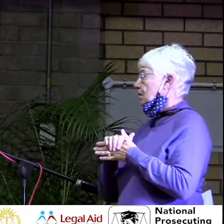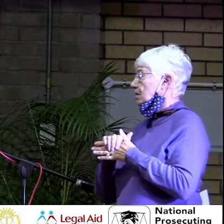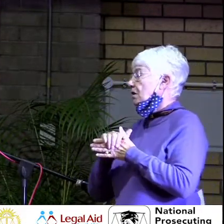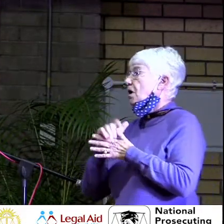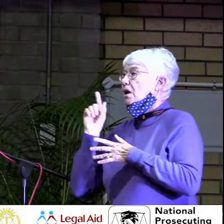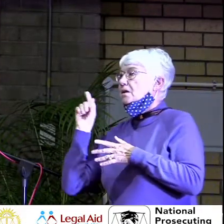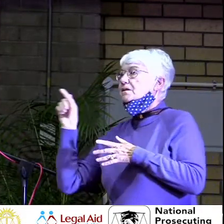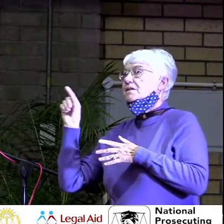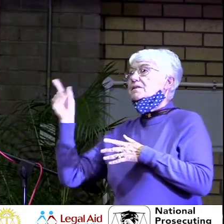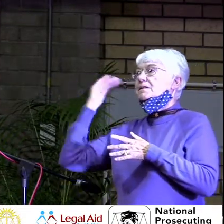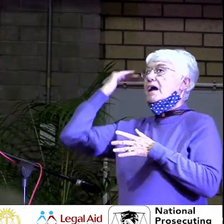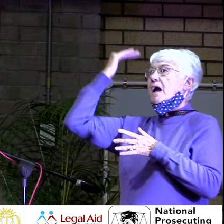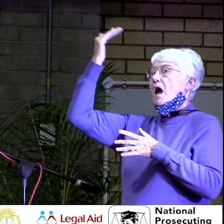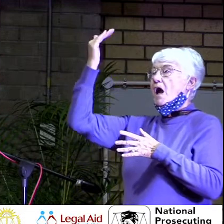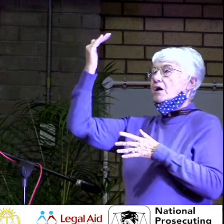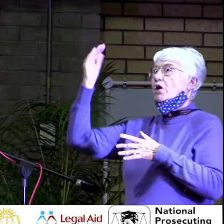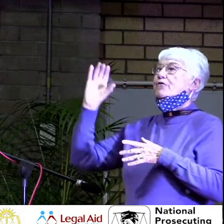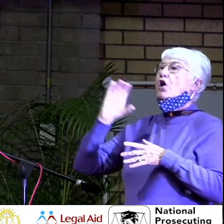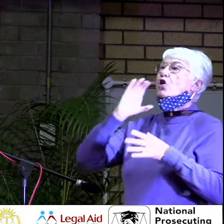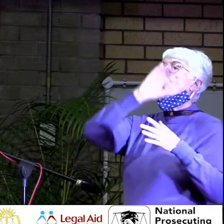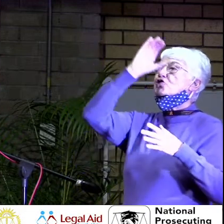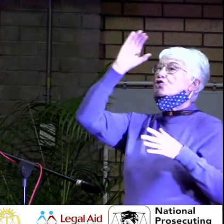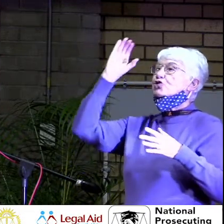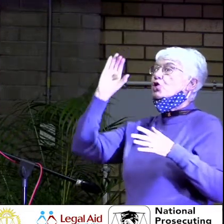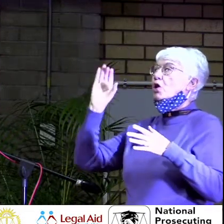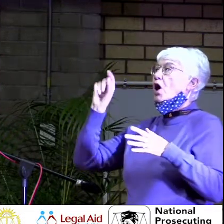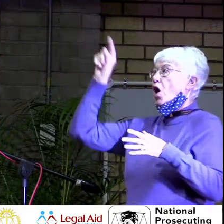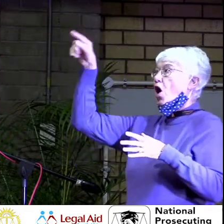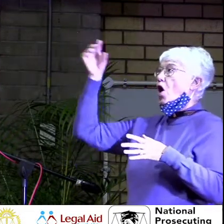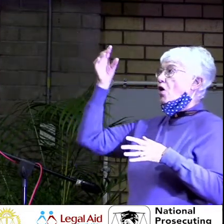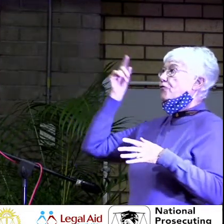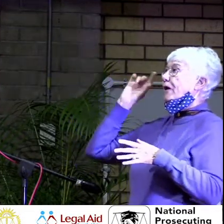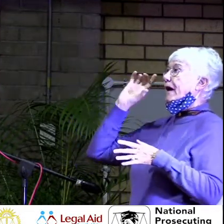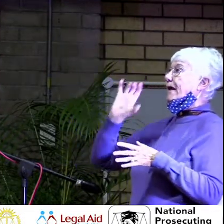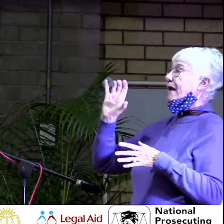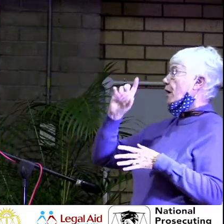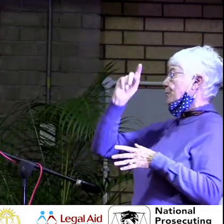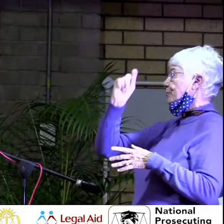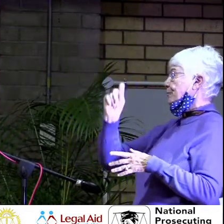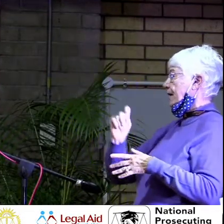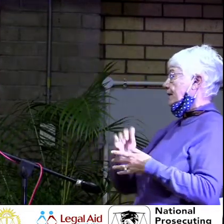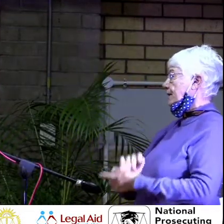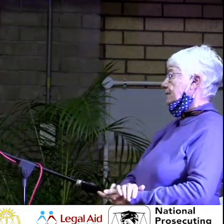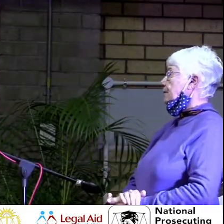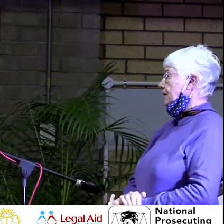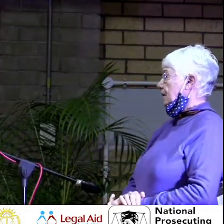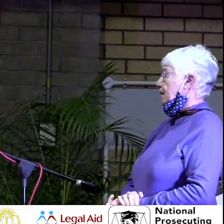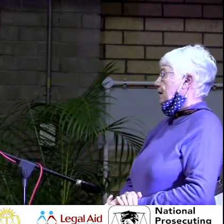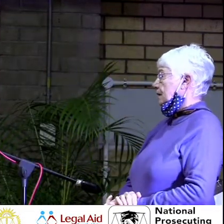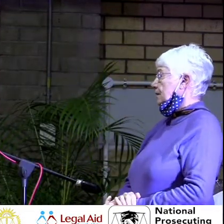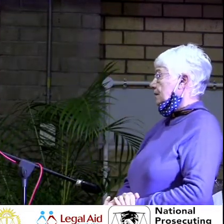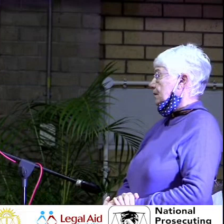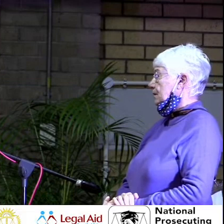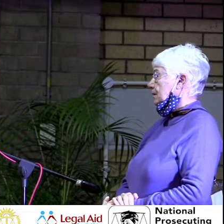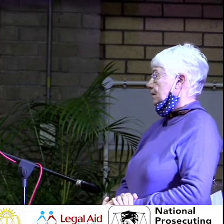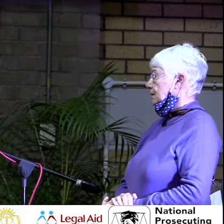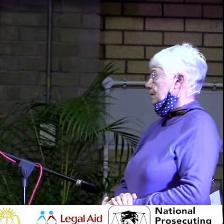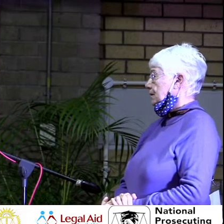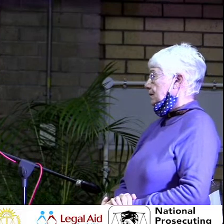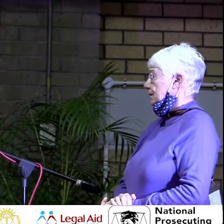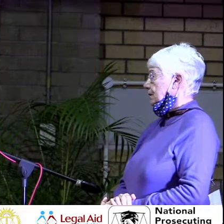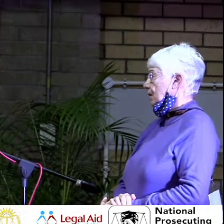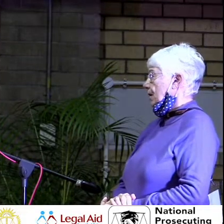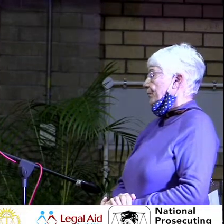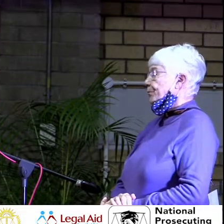Cape. As you know, the NPA prosecutes all matters. Our mission